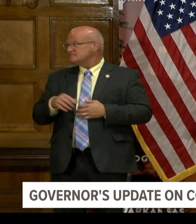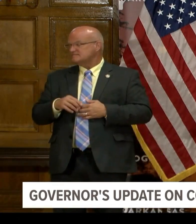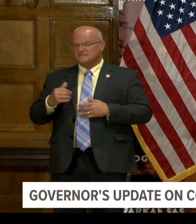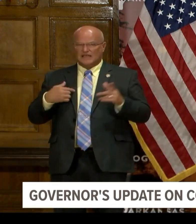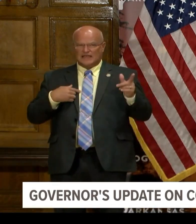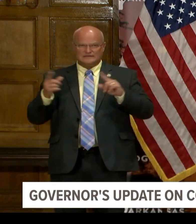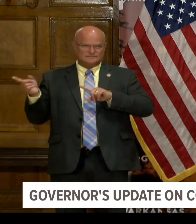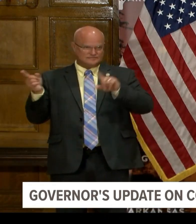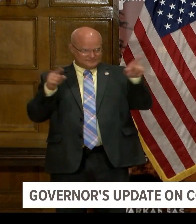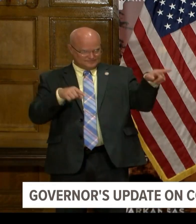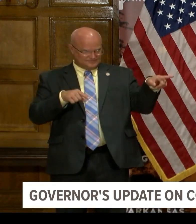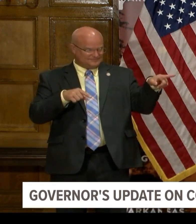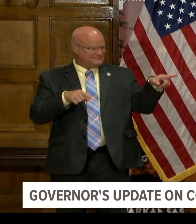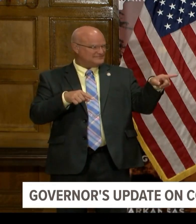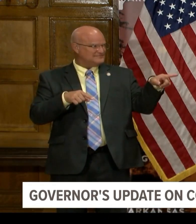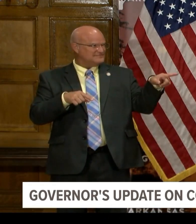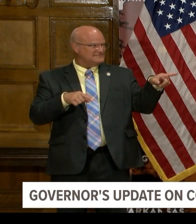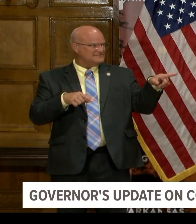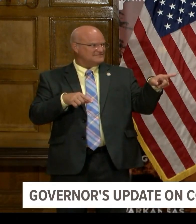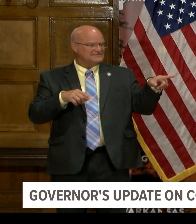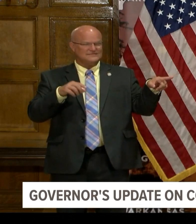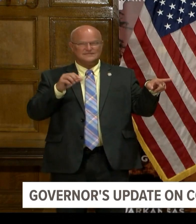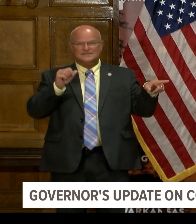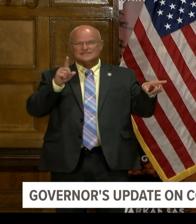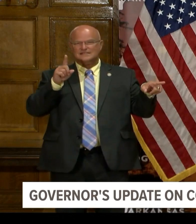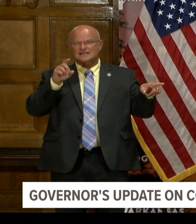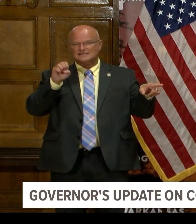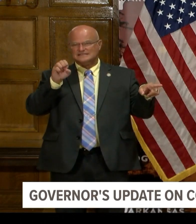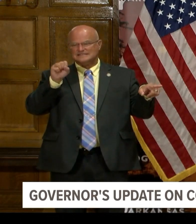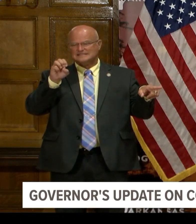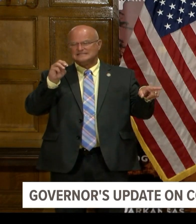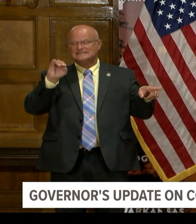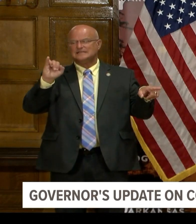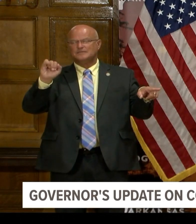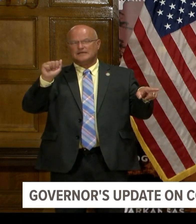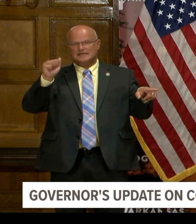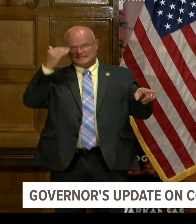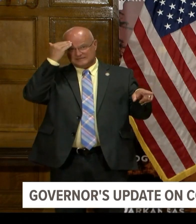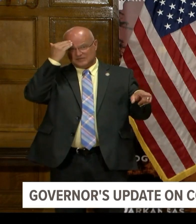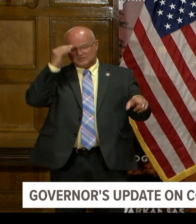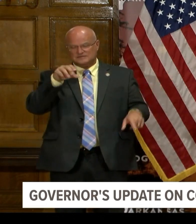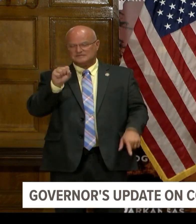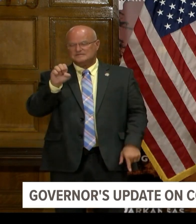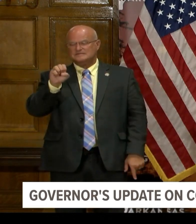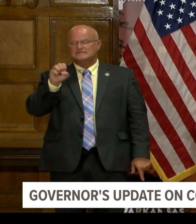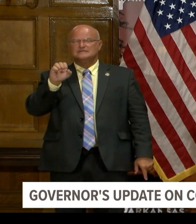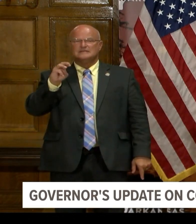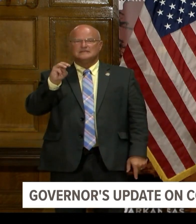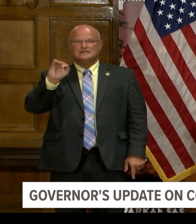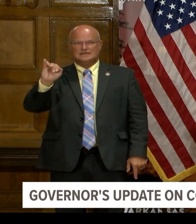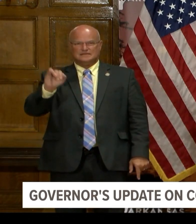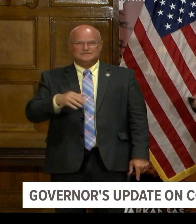we should. Do you know the answer? Please. Dr. Sima, he has his hands on that. Dr. Sima.